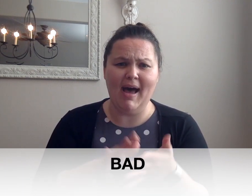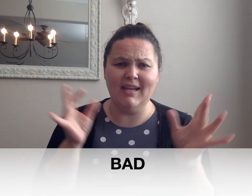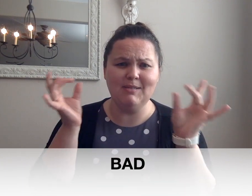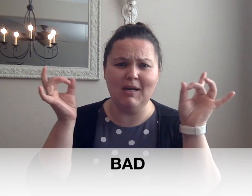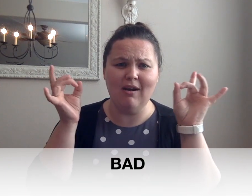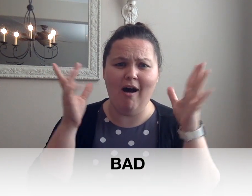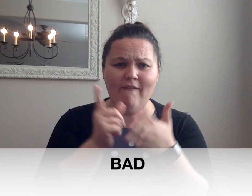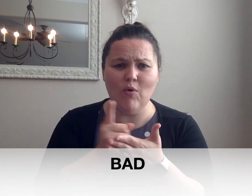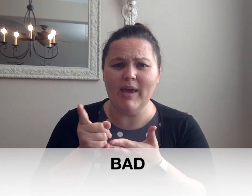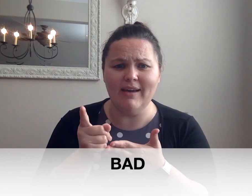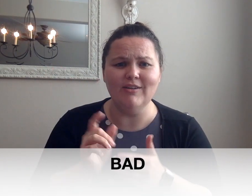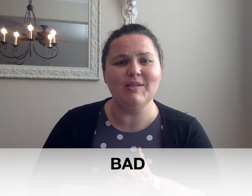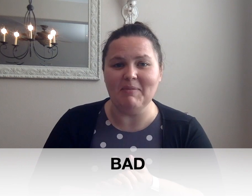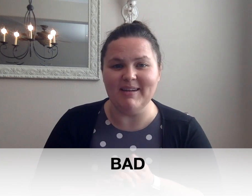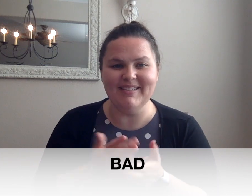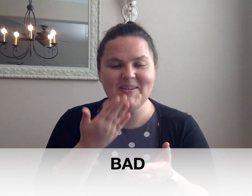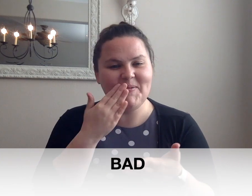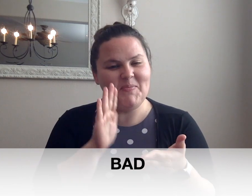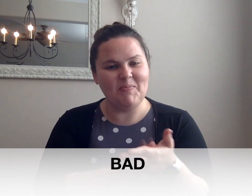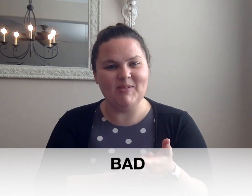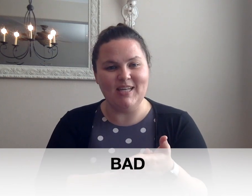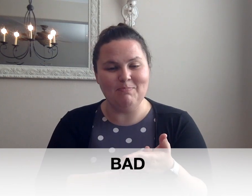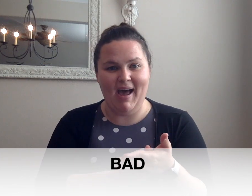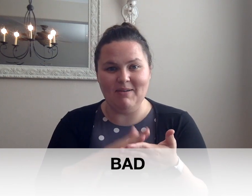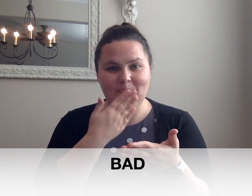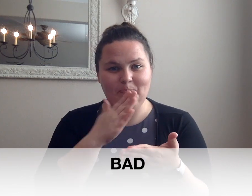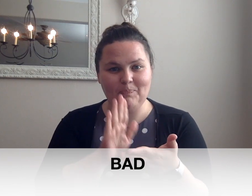It's been an awful week or something. So that's bad.